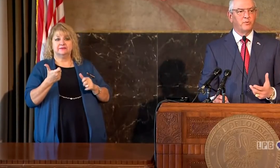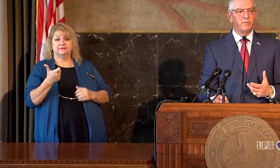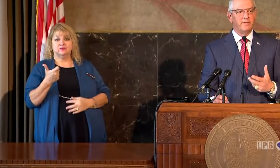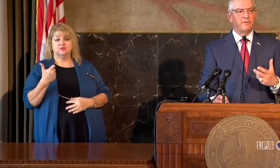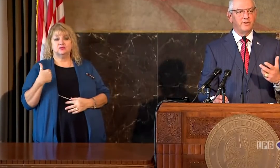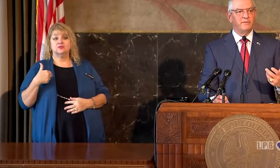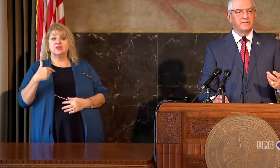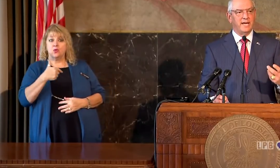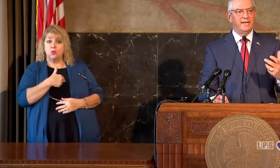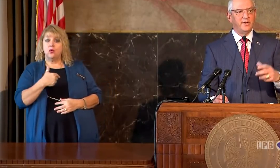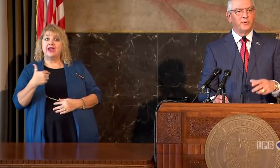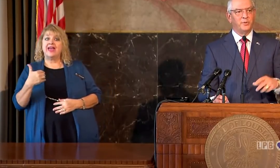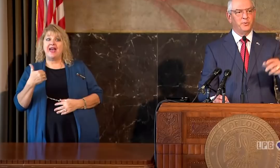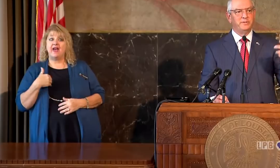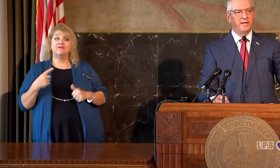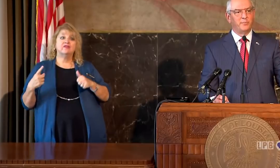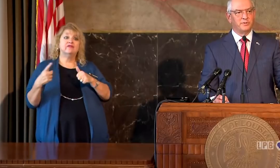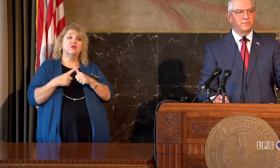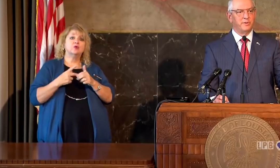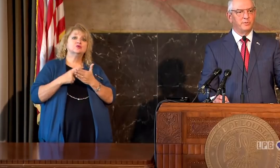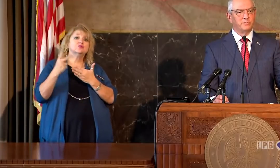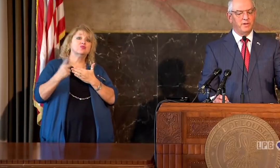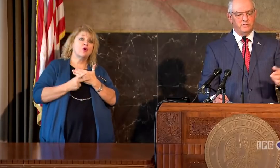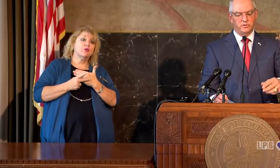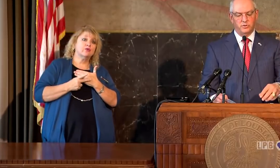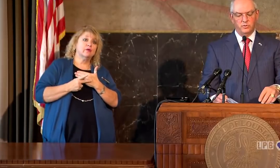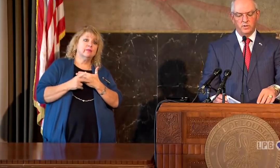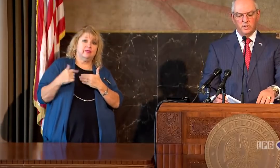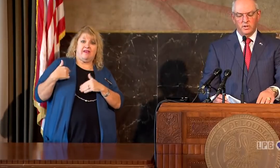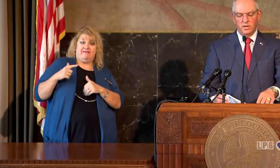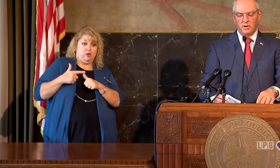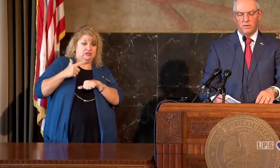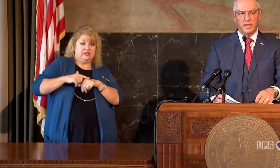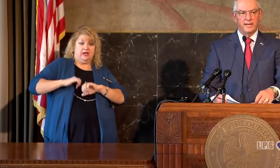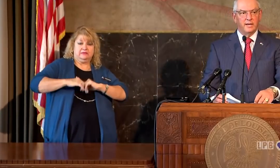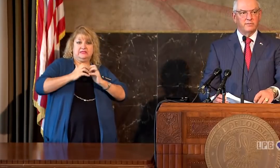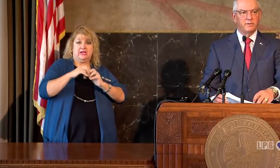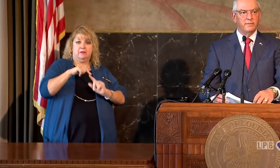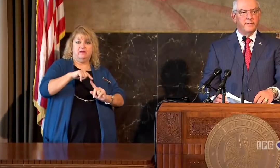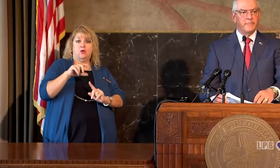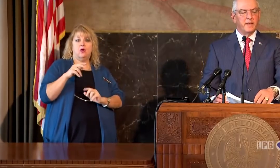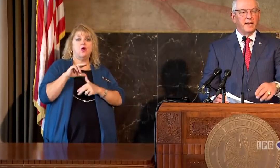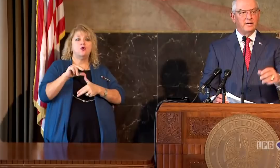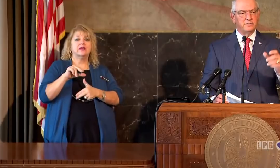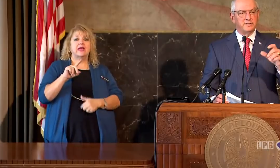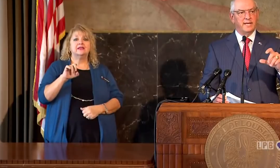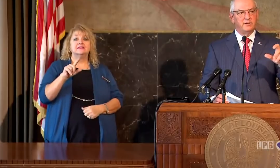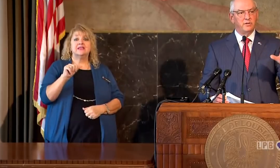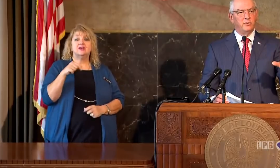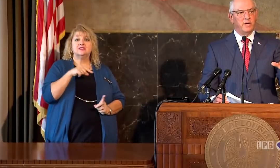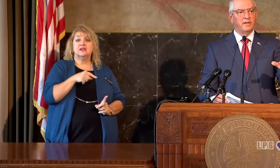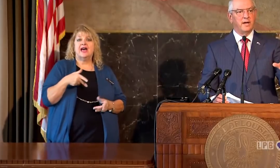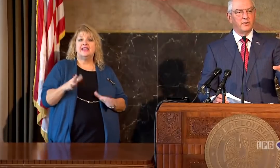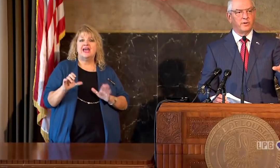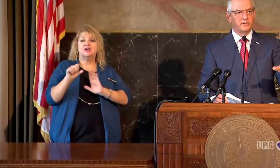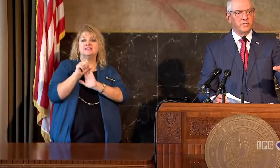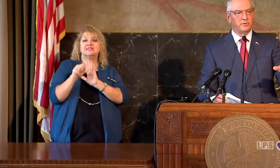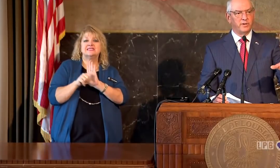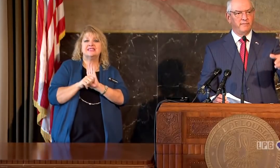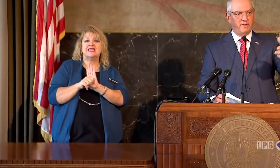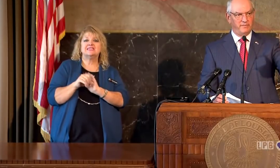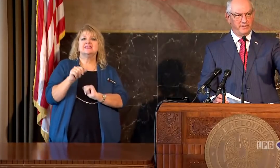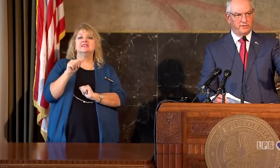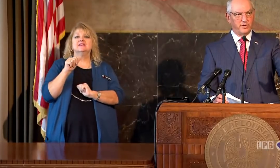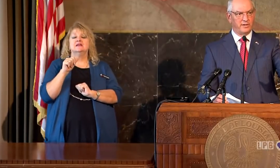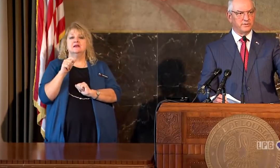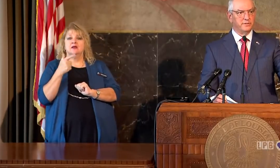first program ever of its kind here in Louisiana in response to Hurricane Delta that allows the state to do non-congregant